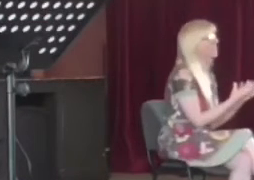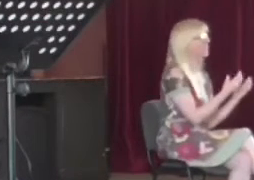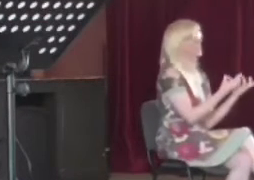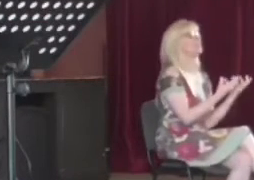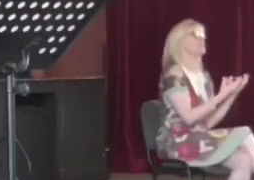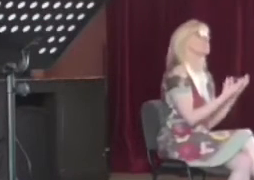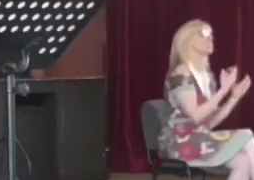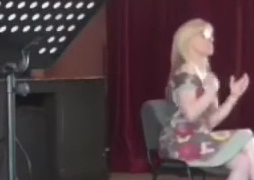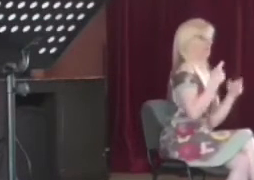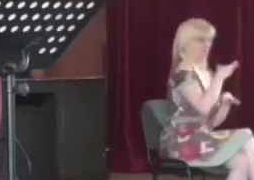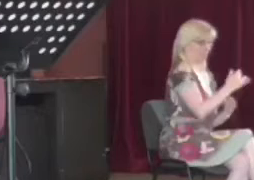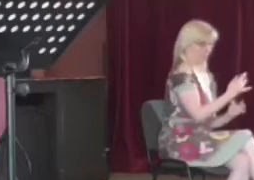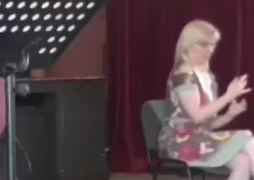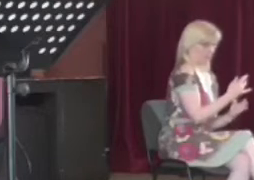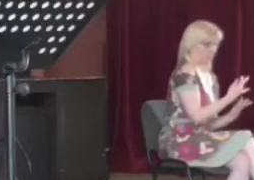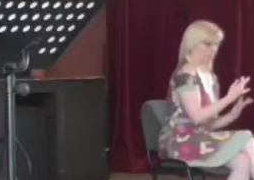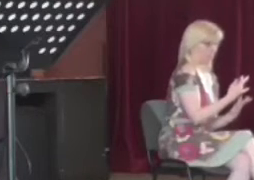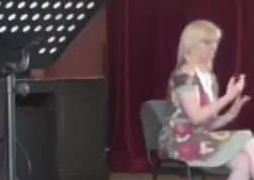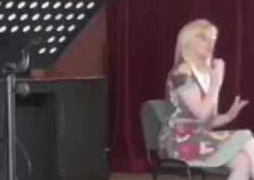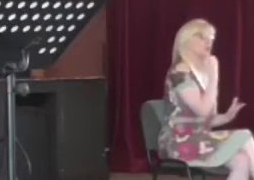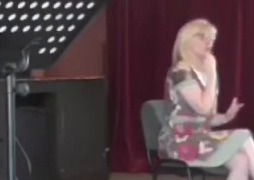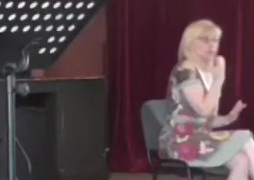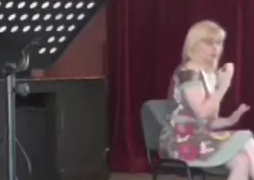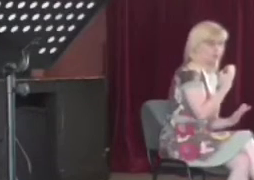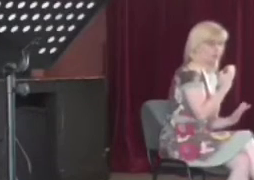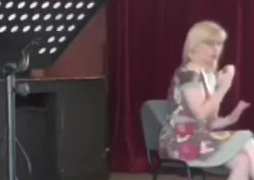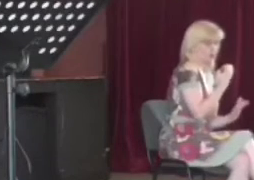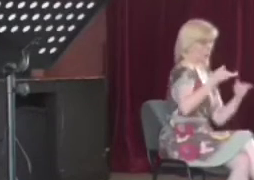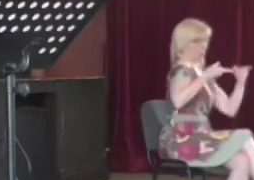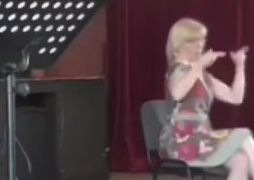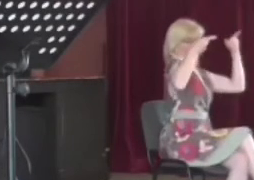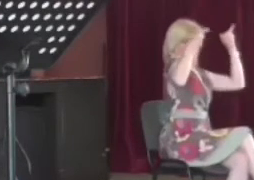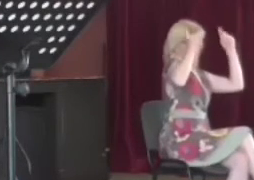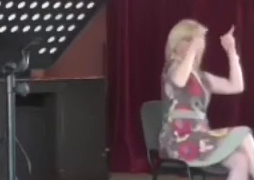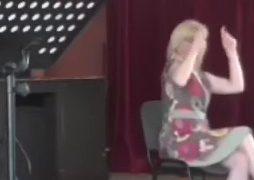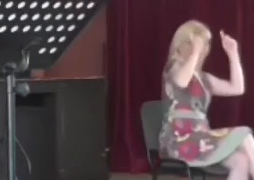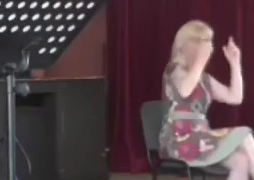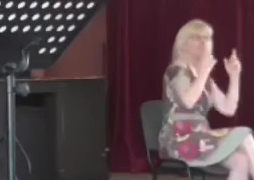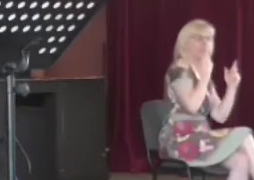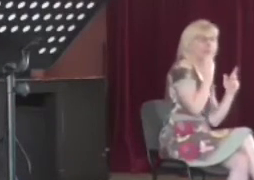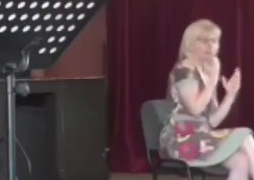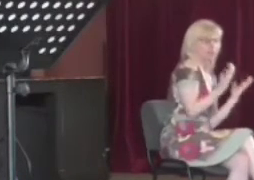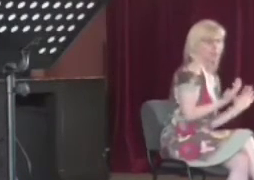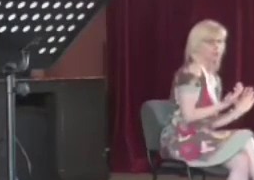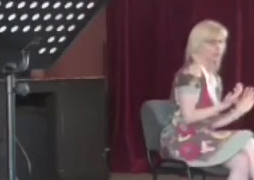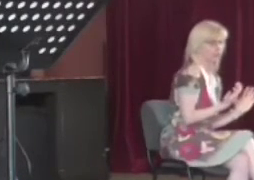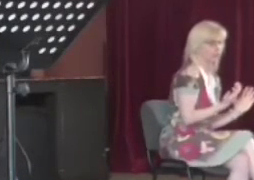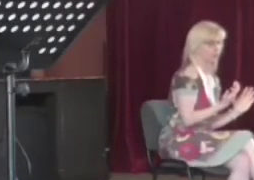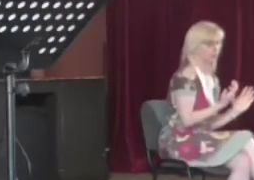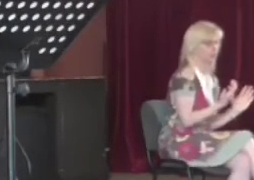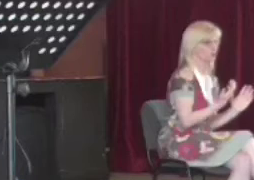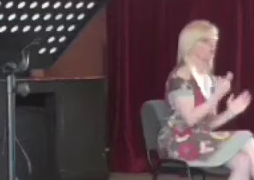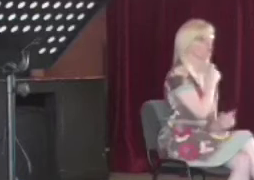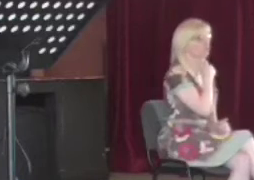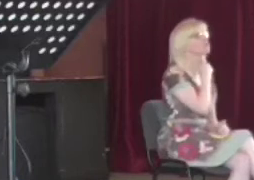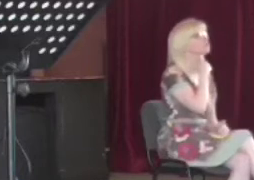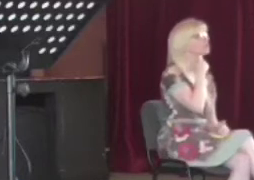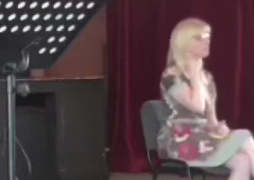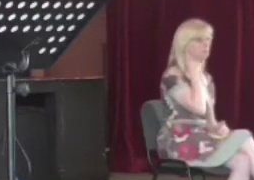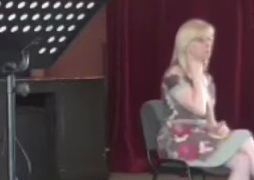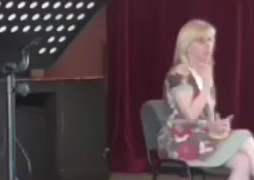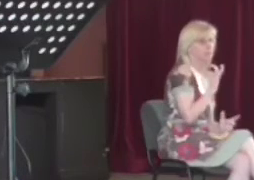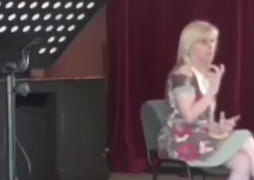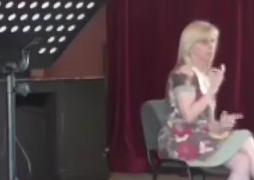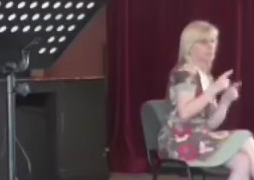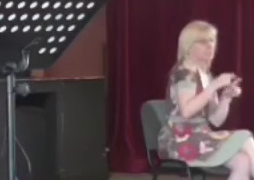You're going to be absolutely bricking it, and you're going to be thinking, there is no way in the world God can use that man. He's not going to use somebody like Hitler.